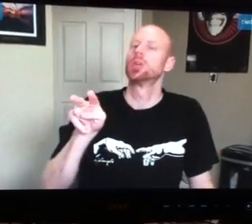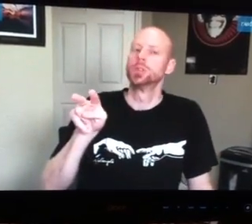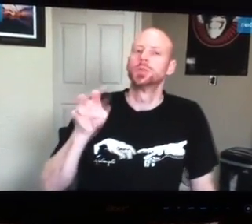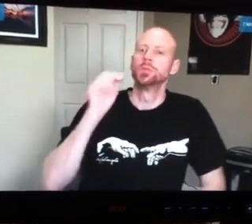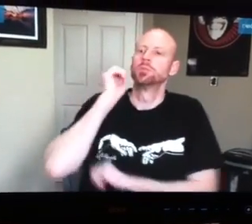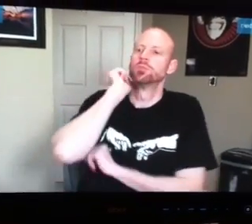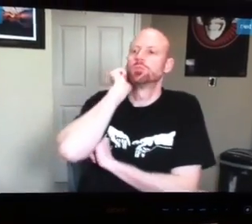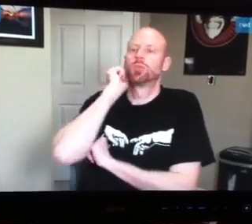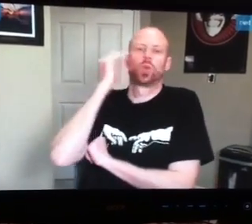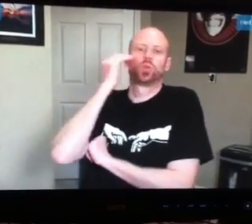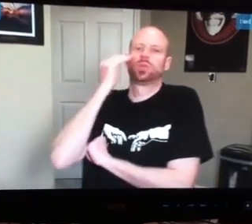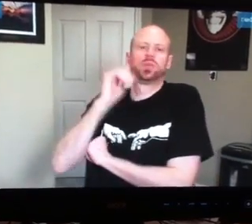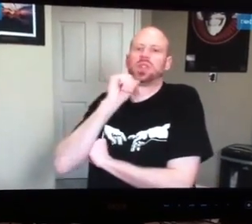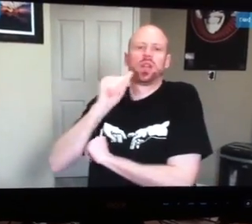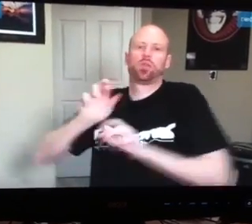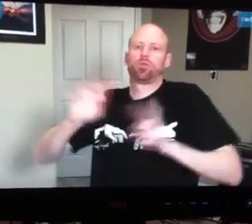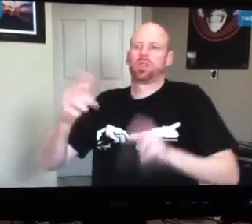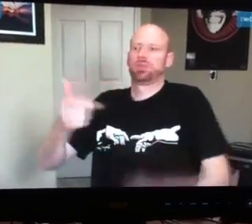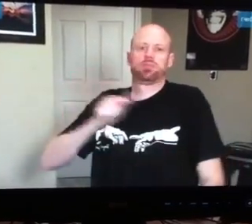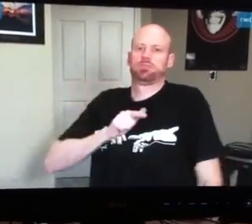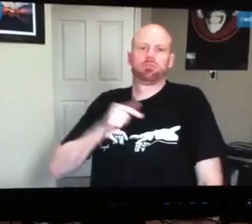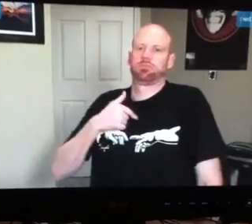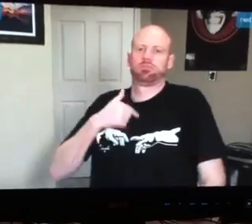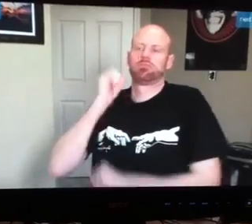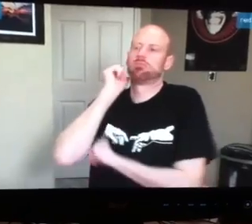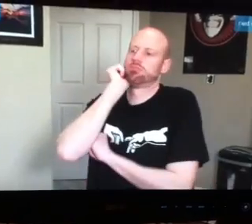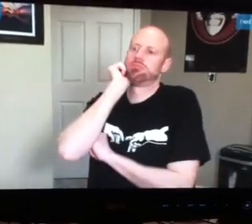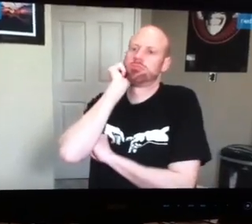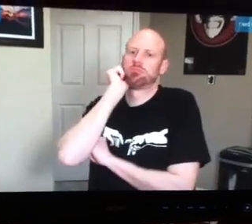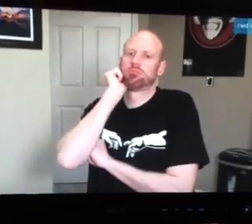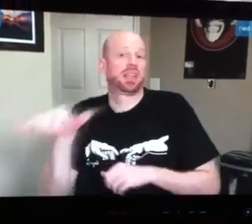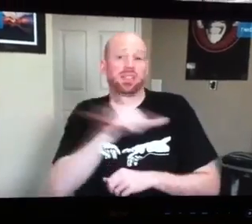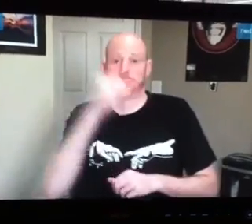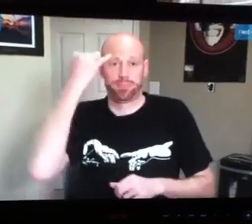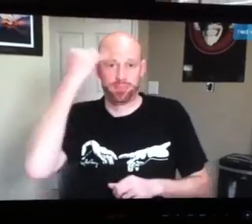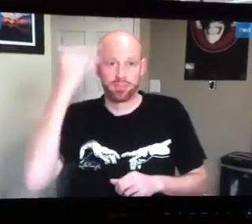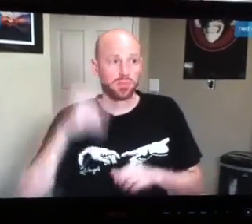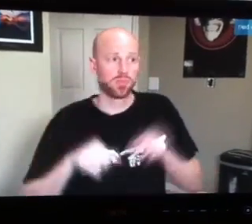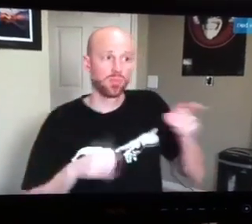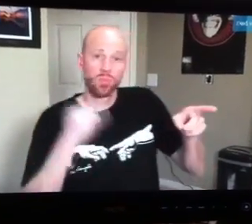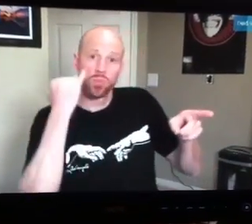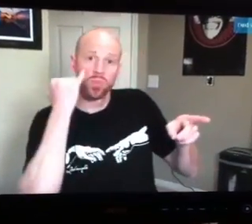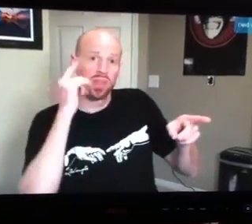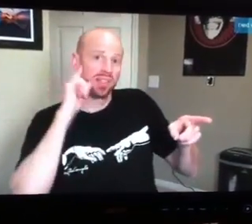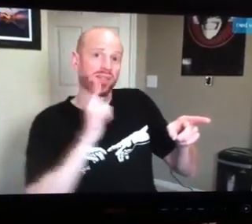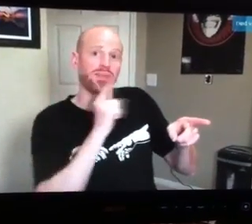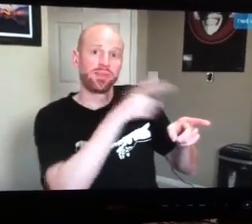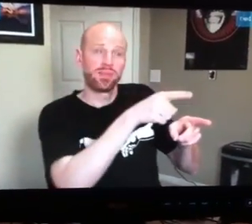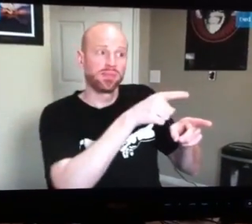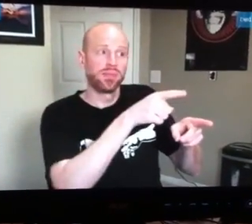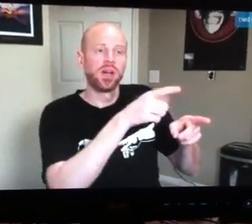Or if the interpreter keeps their hands up, the deaf person knows that the hearing person's probably still speaking and it's not time to take their turn yet.